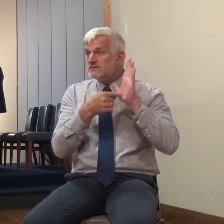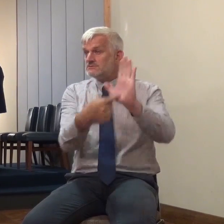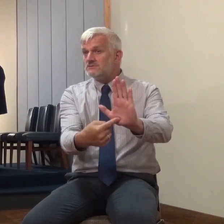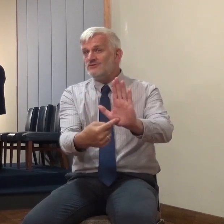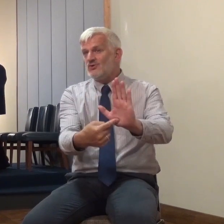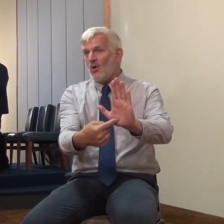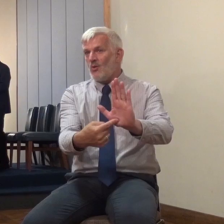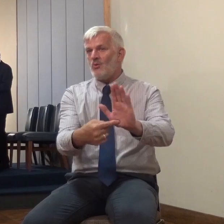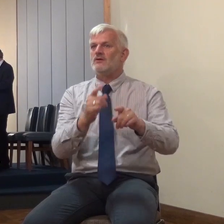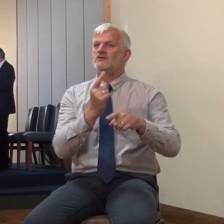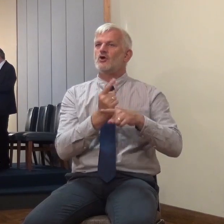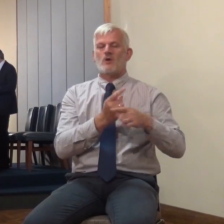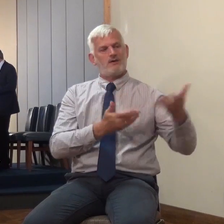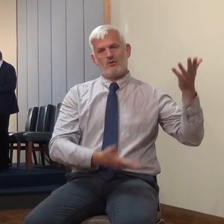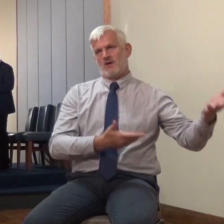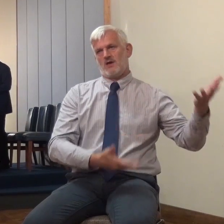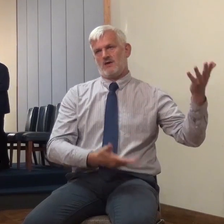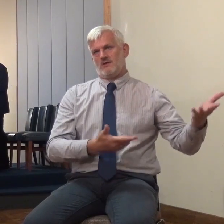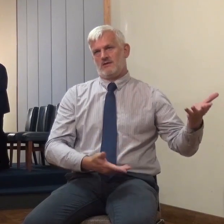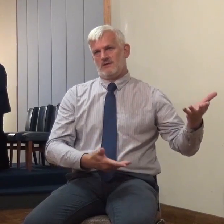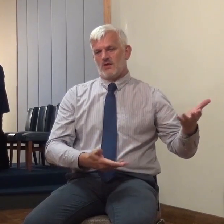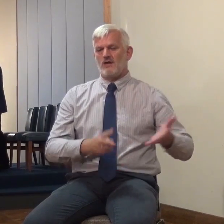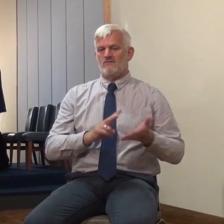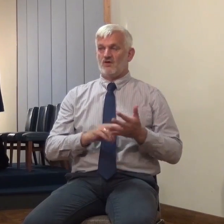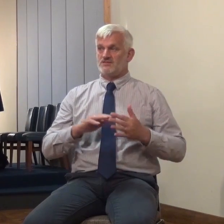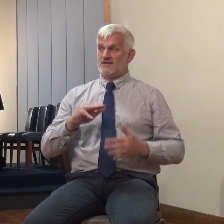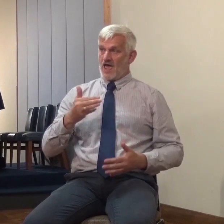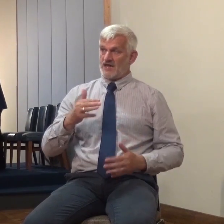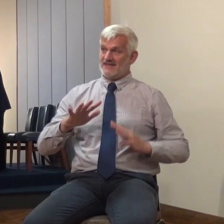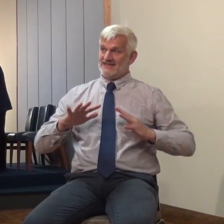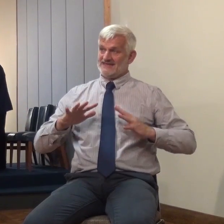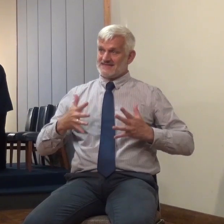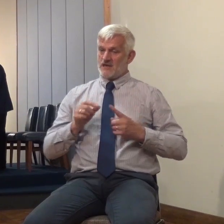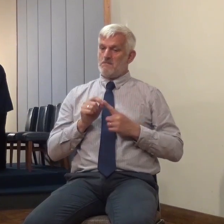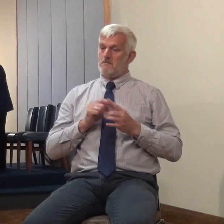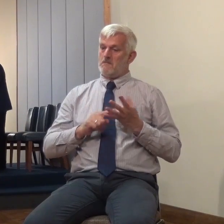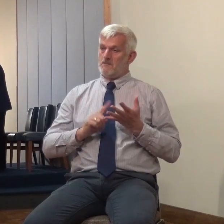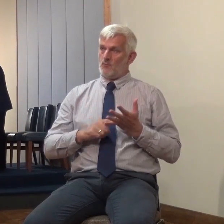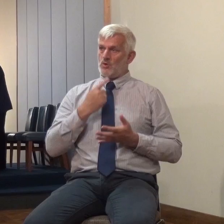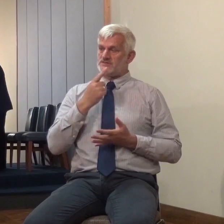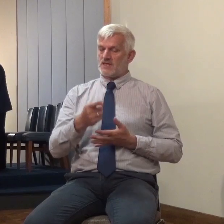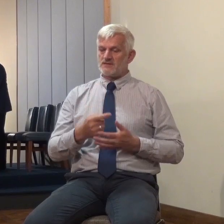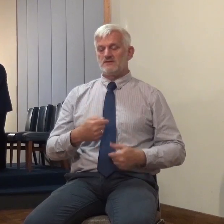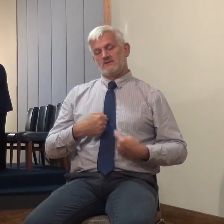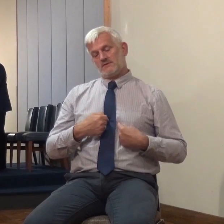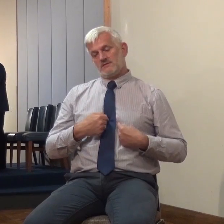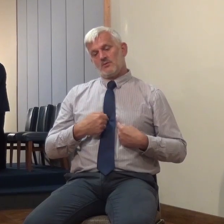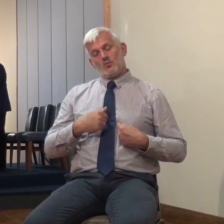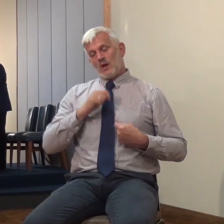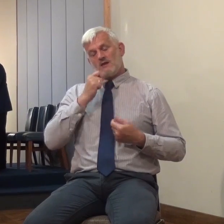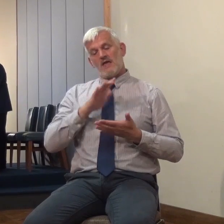flesh, Paul concludes, verses 9 and 10, "Most gladly, therefore, would I rather glory in